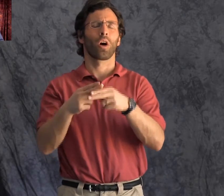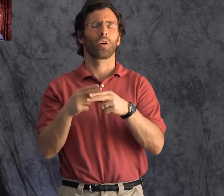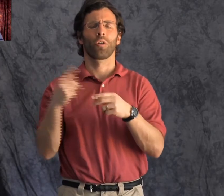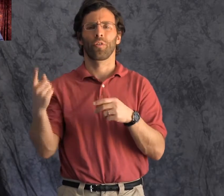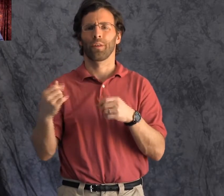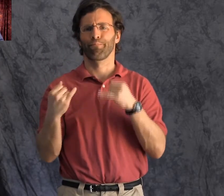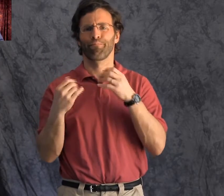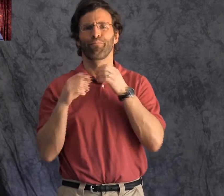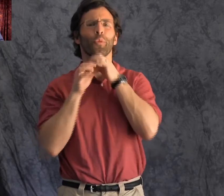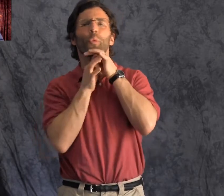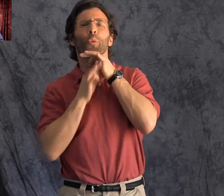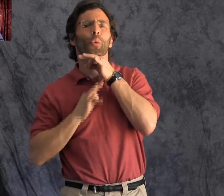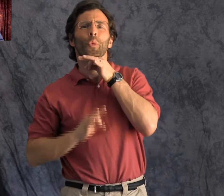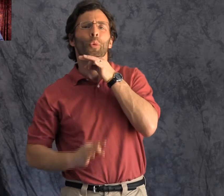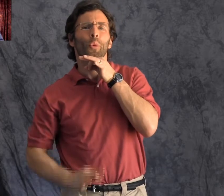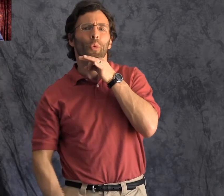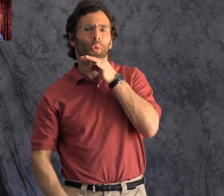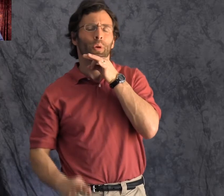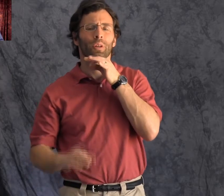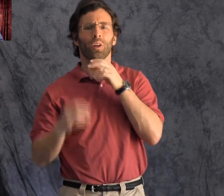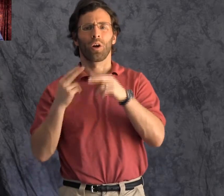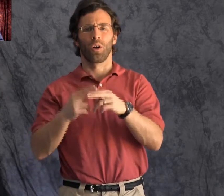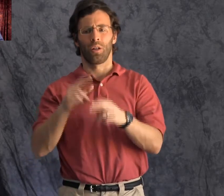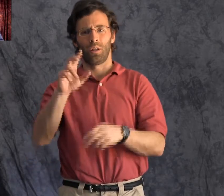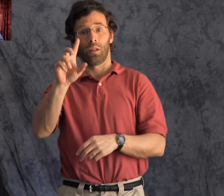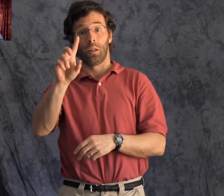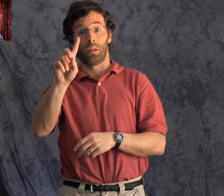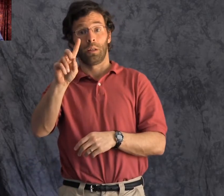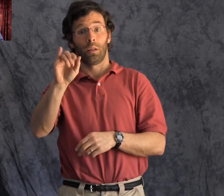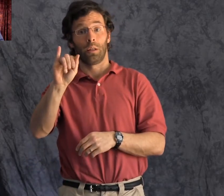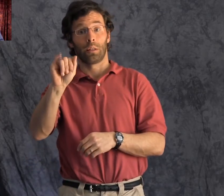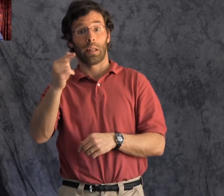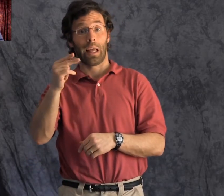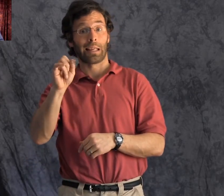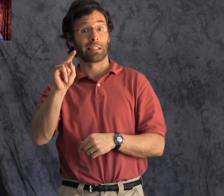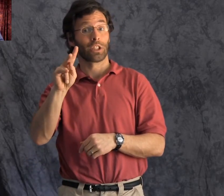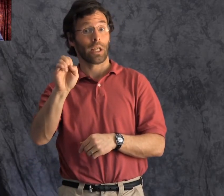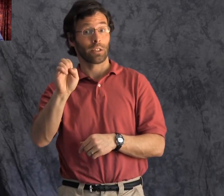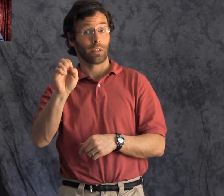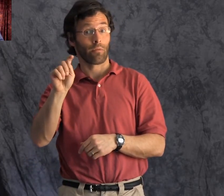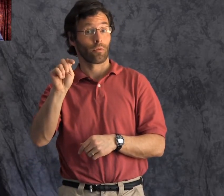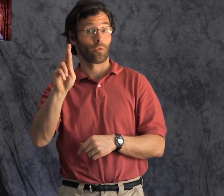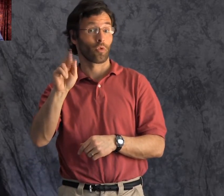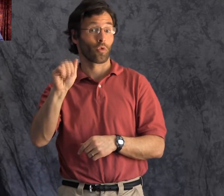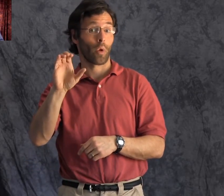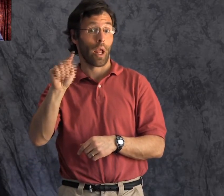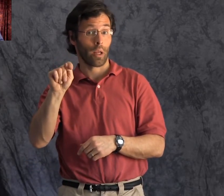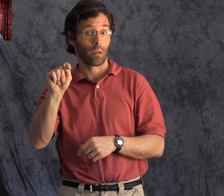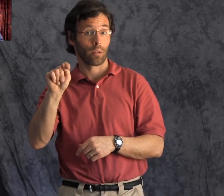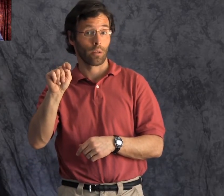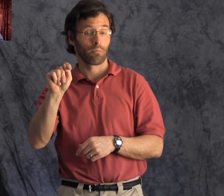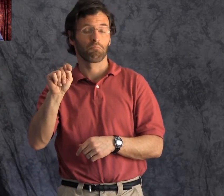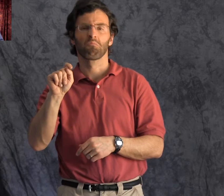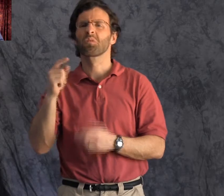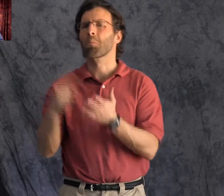30 feet in length that starts at the mouth and ends at the anus. The alimentary canal consists of an oral cavity, a